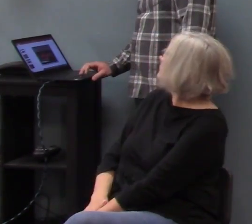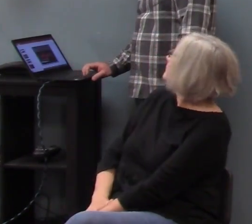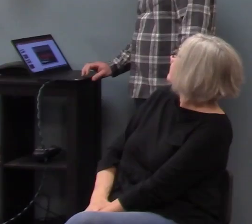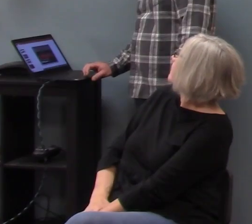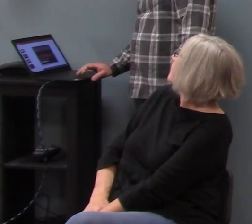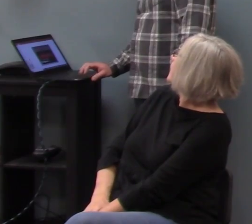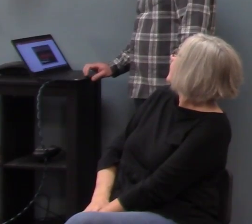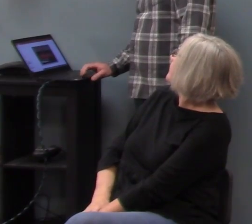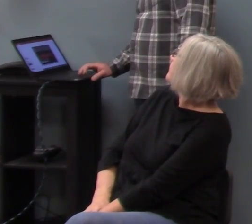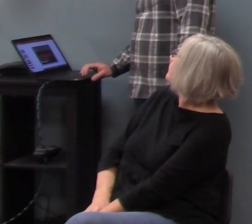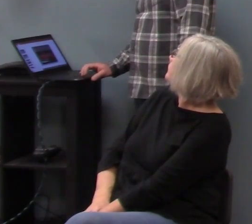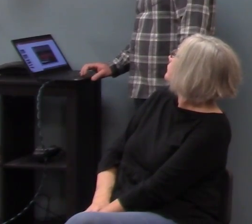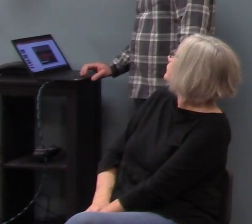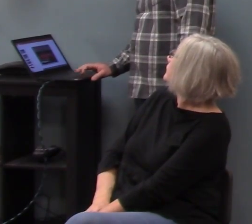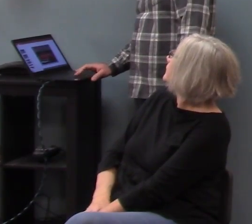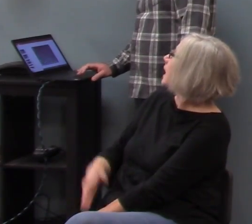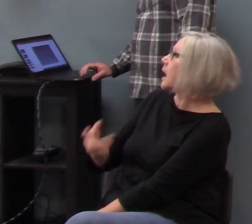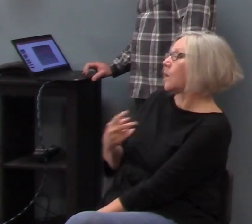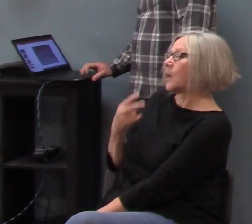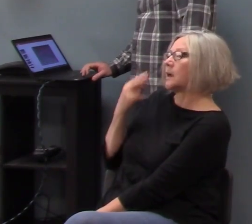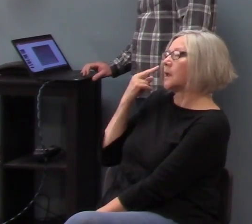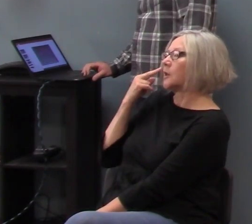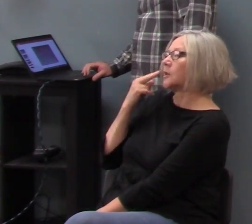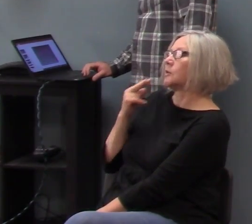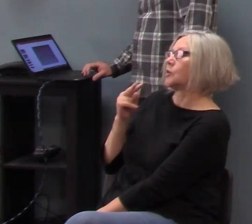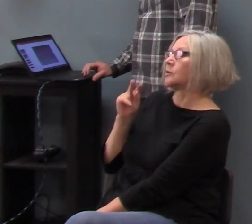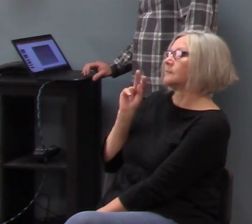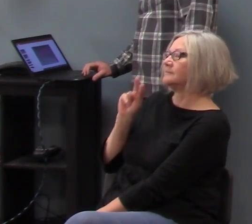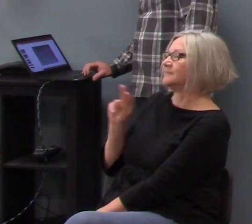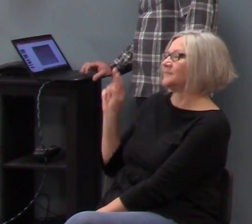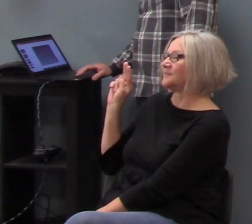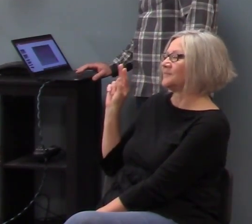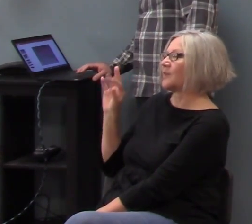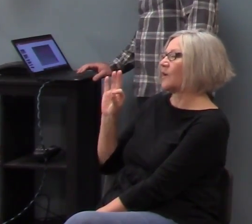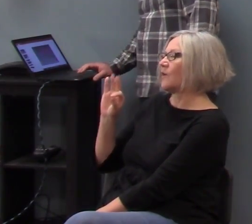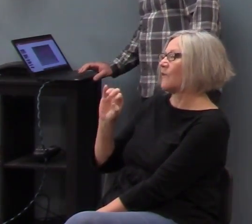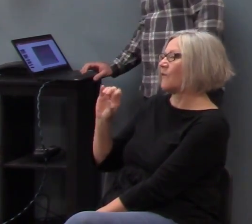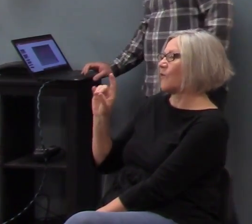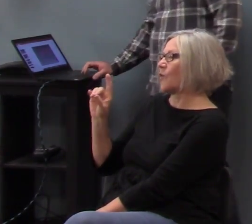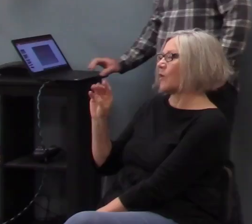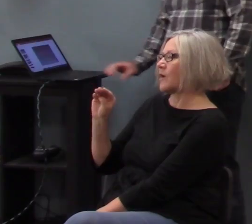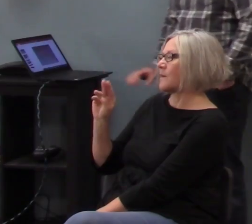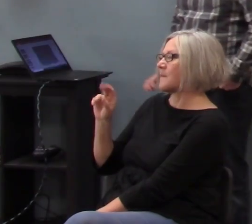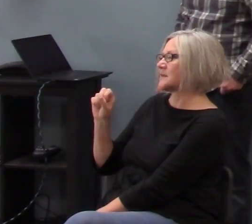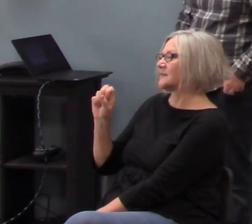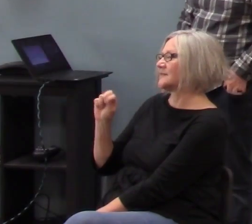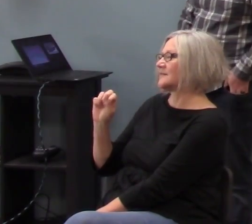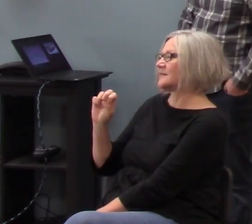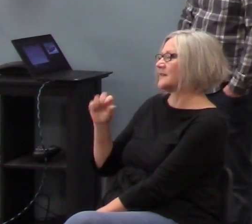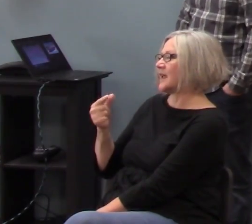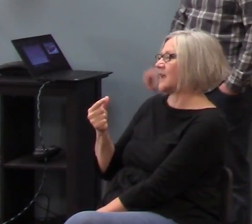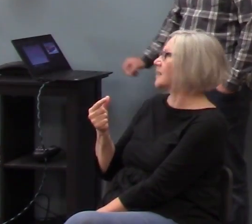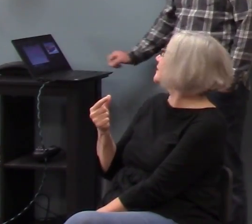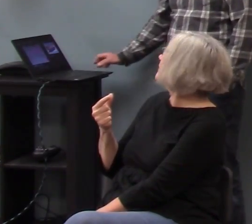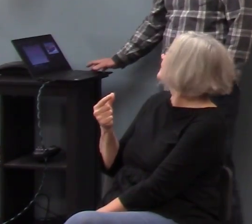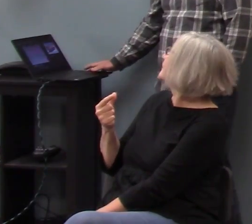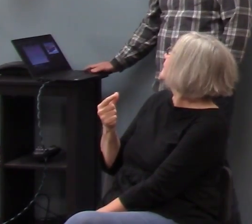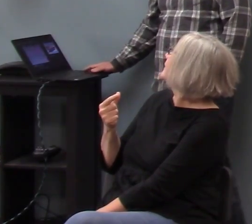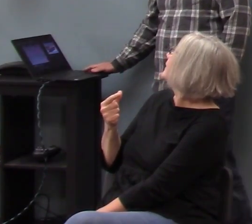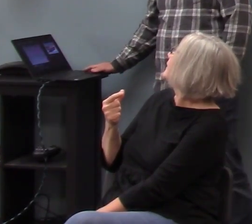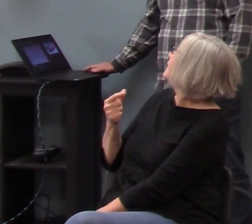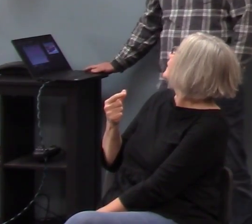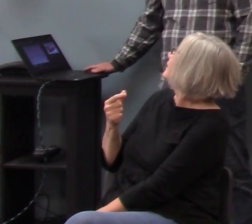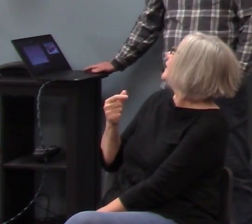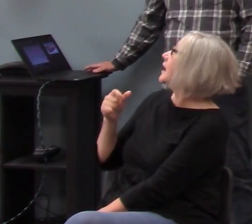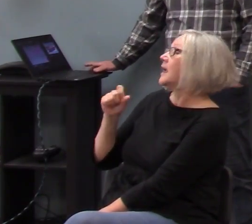Okay? I want to take a look at the Ford Mustang. Okay? And I want to see if you can see